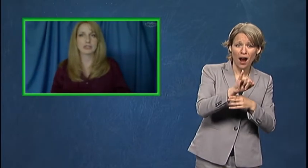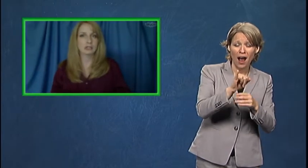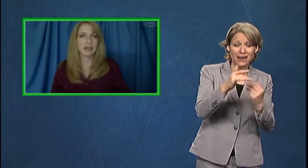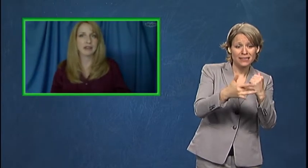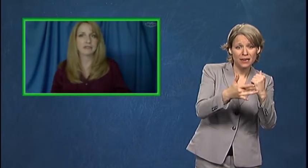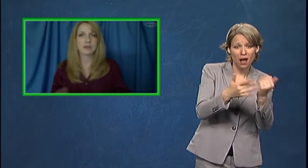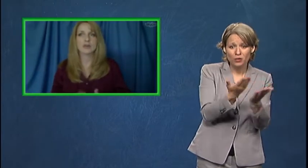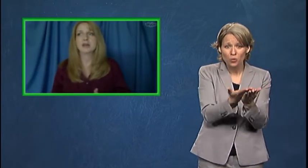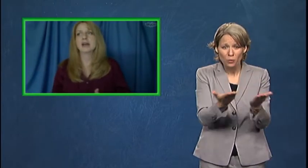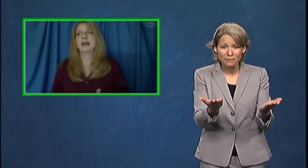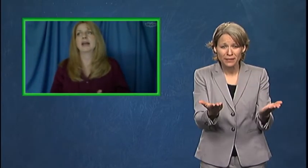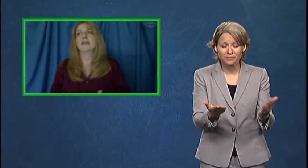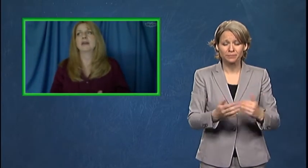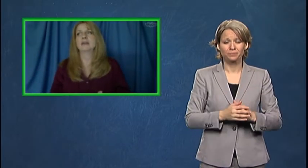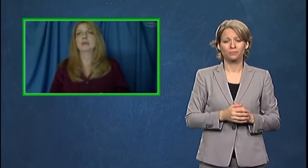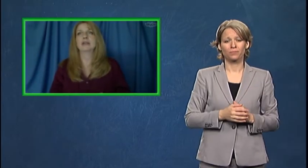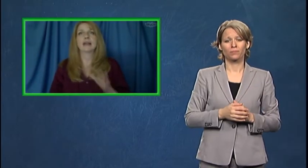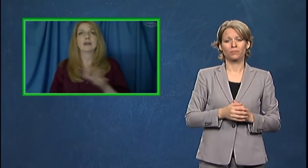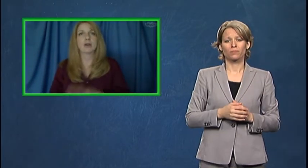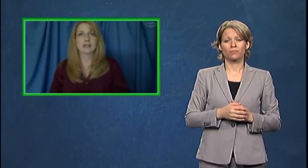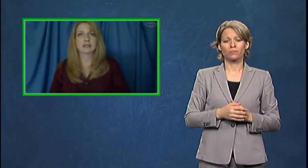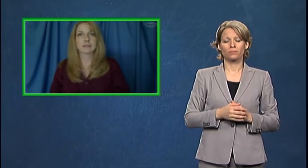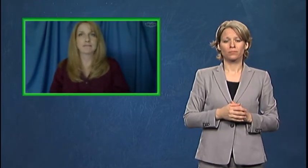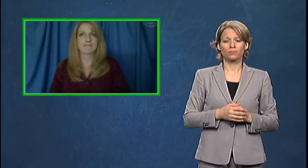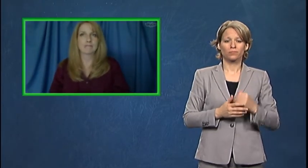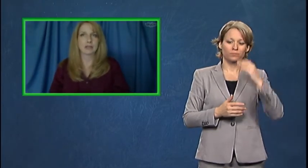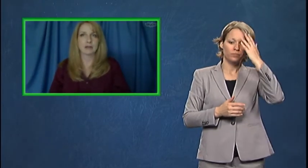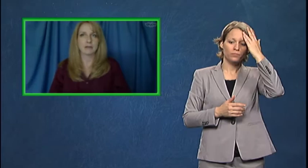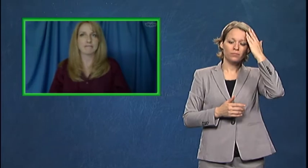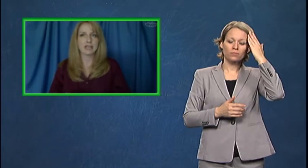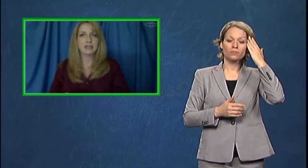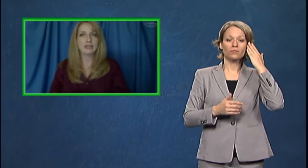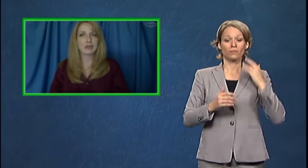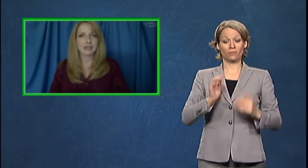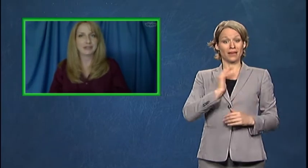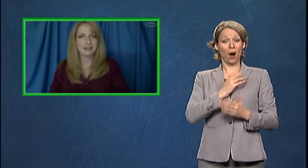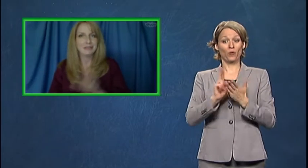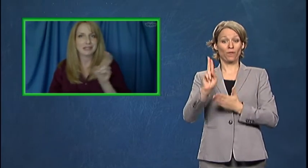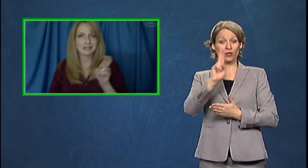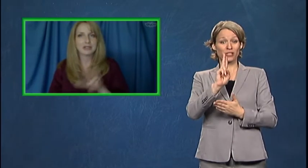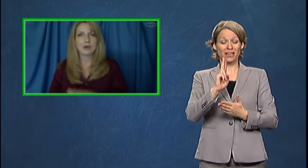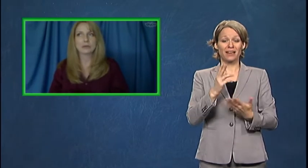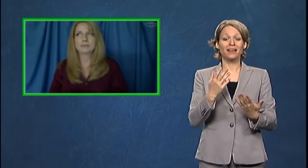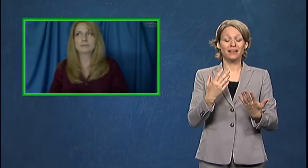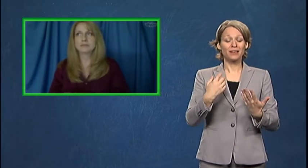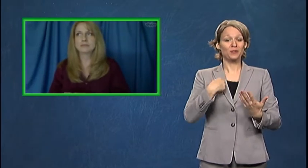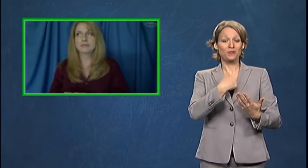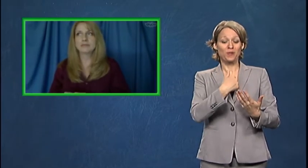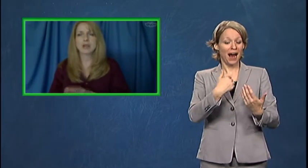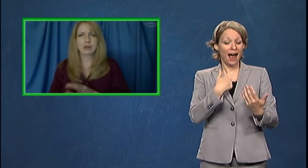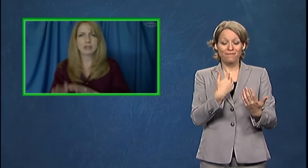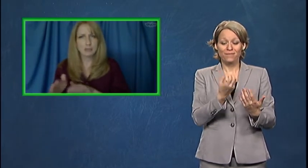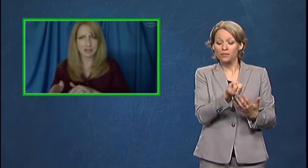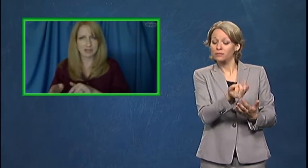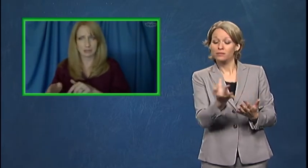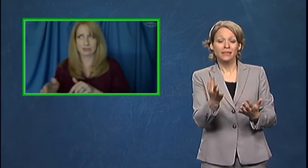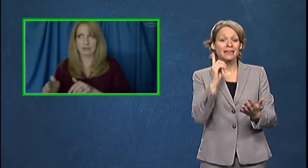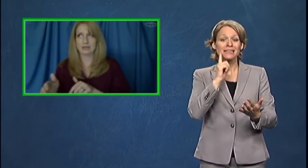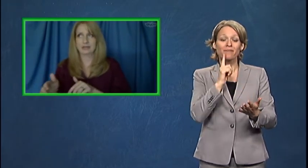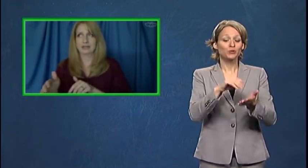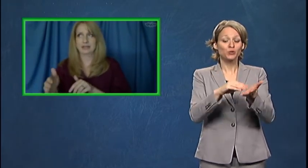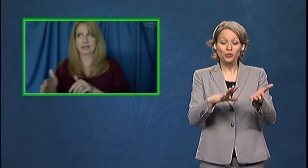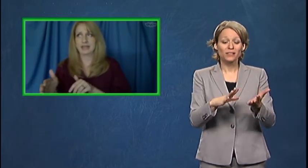only just a handful, and then we layer all this hidden curriculum, as it's known, on top of that